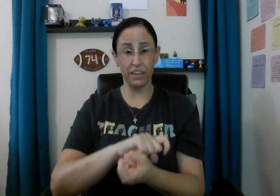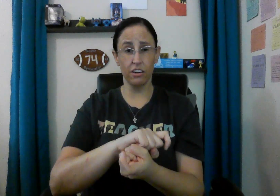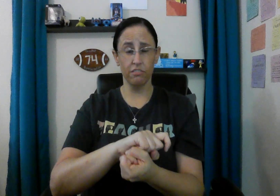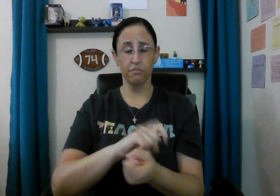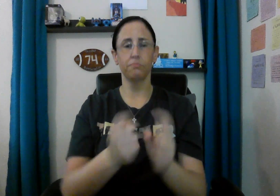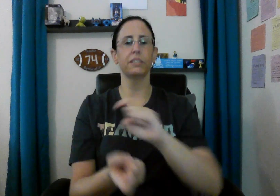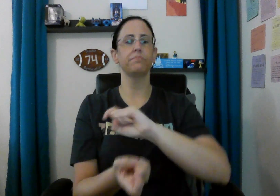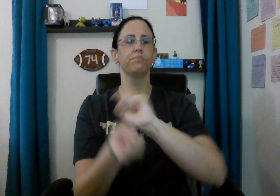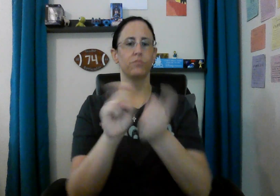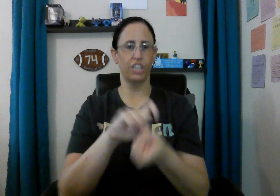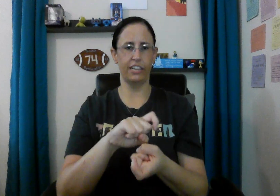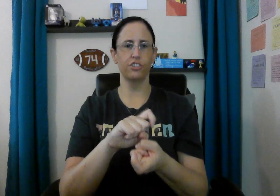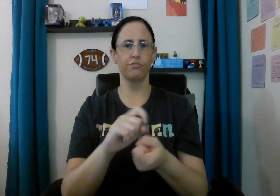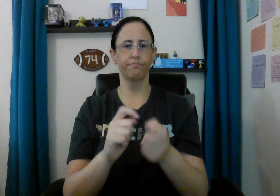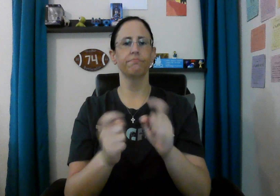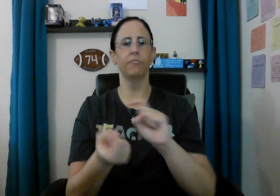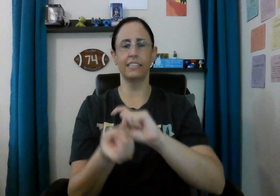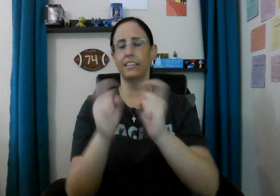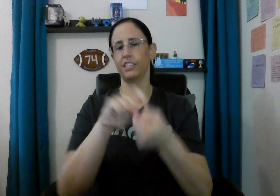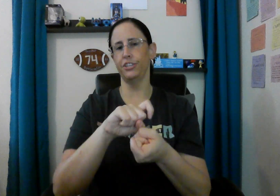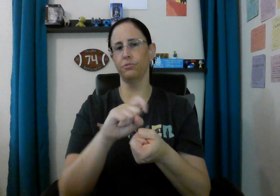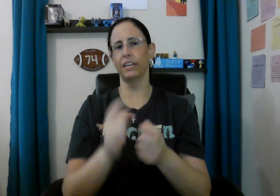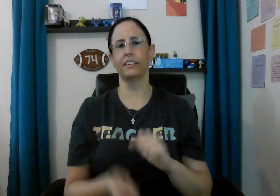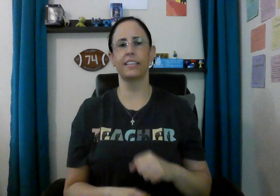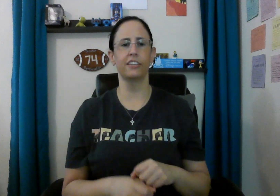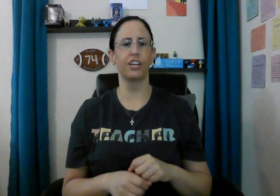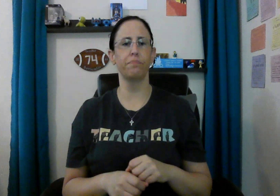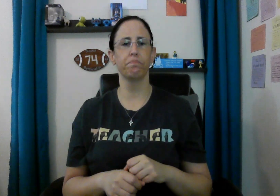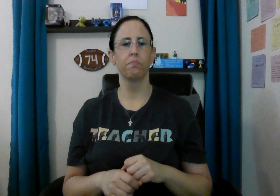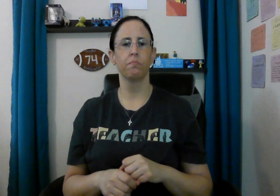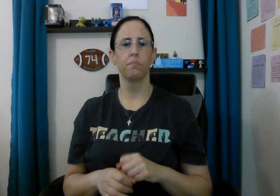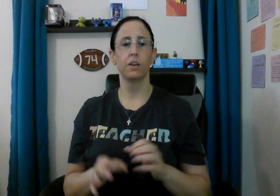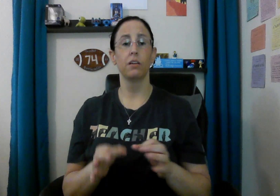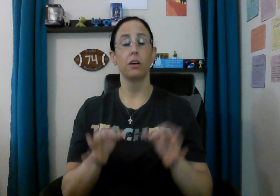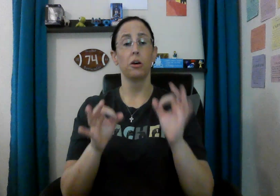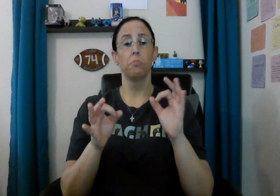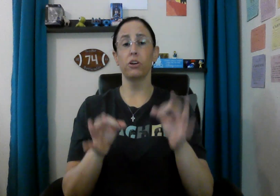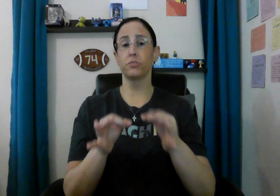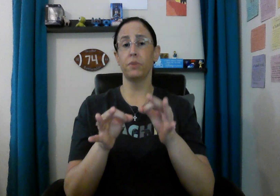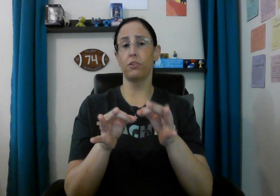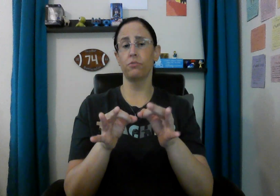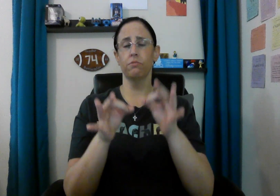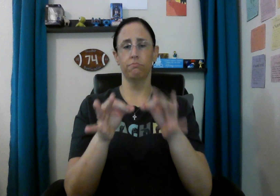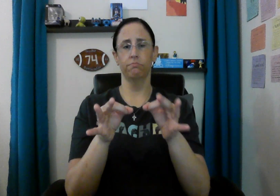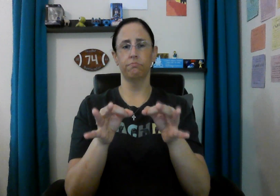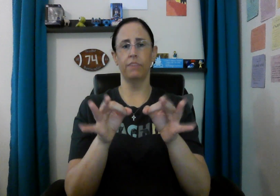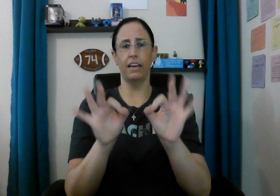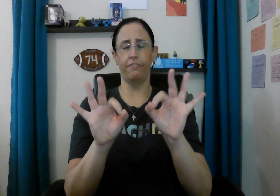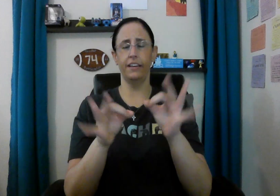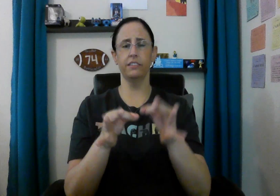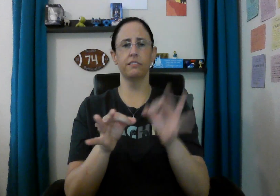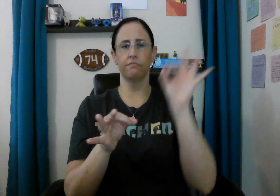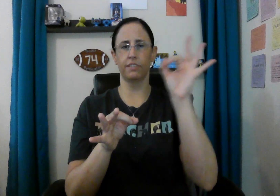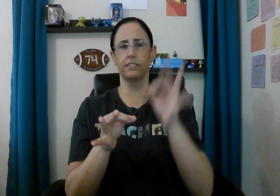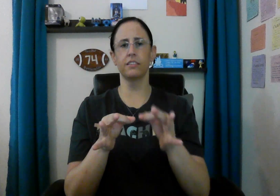bigger, but change. I tend to do an X hand shape. Postpone, F hands, this is